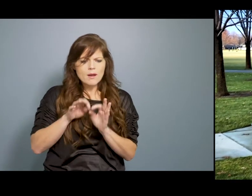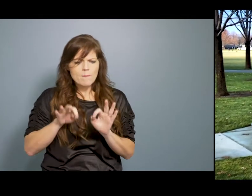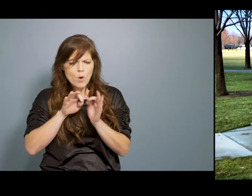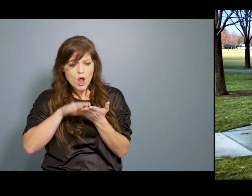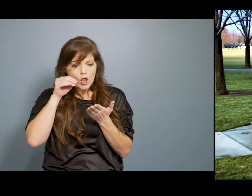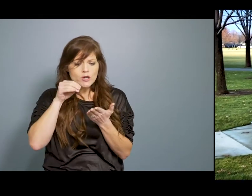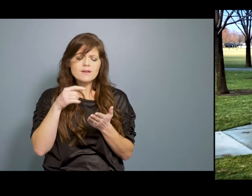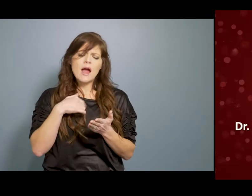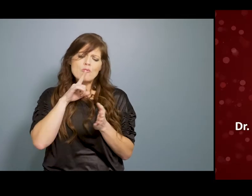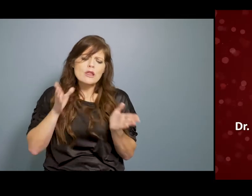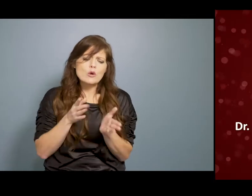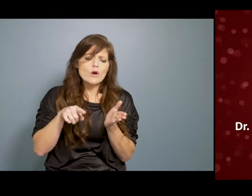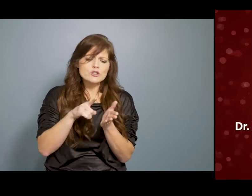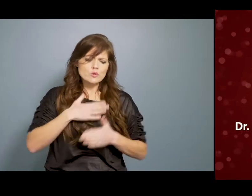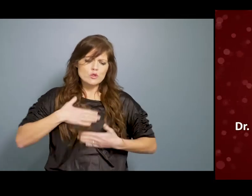to enjoy the day.